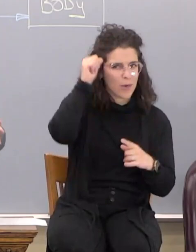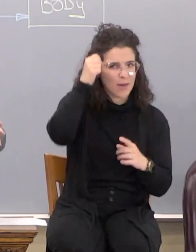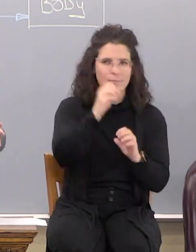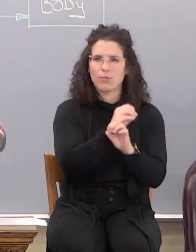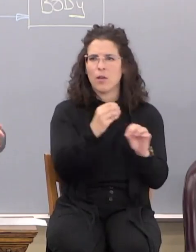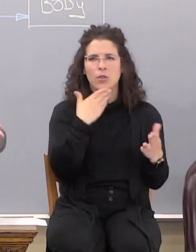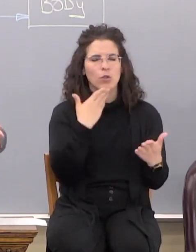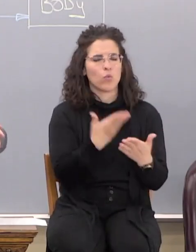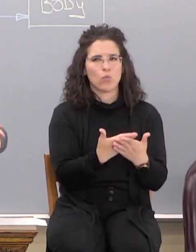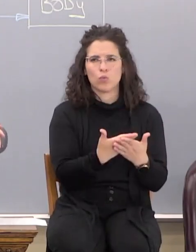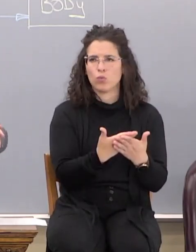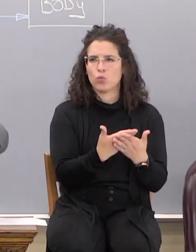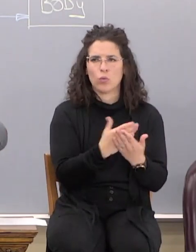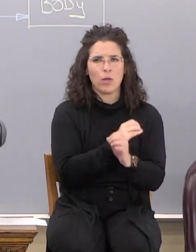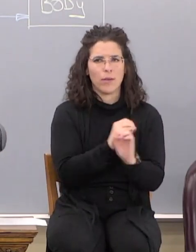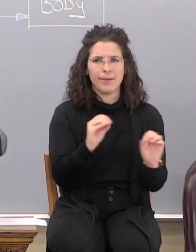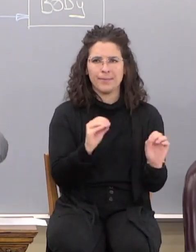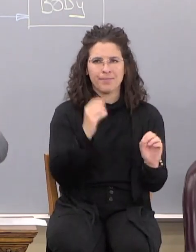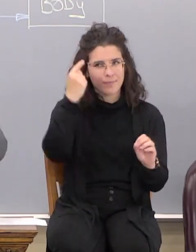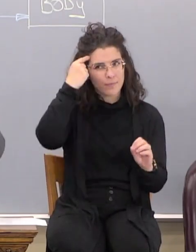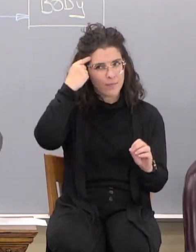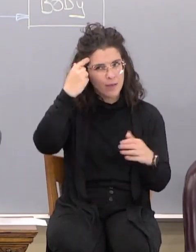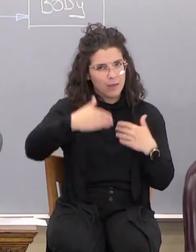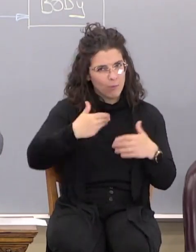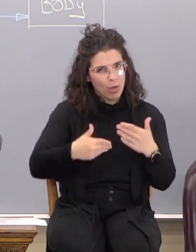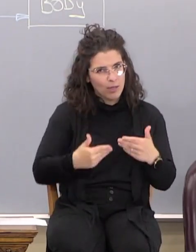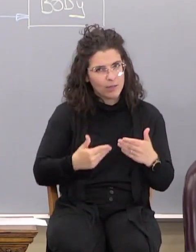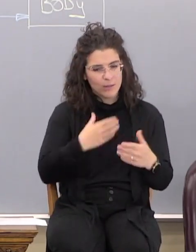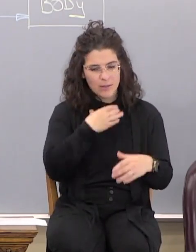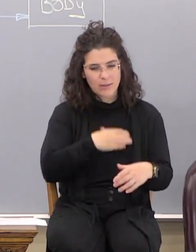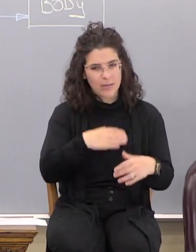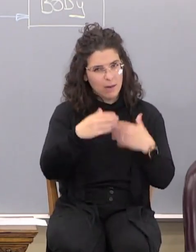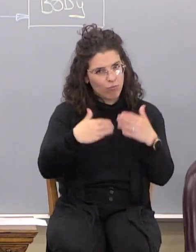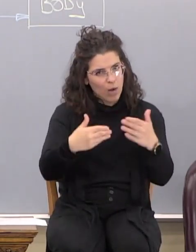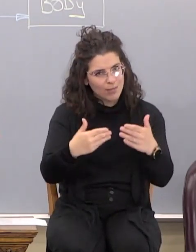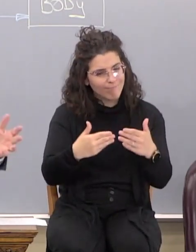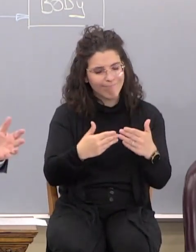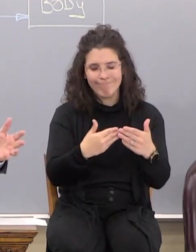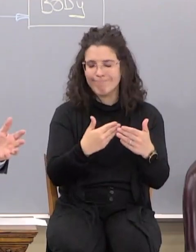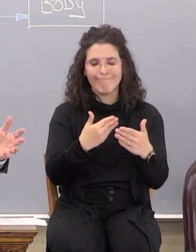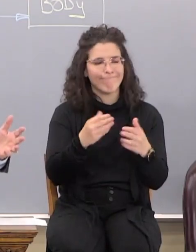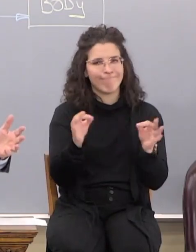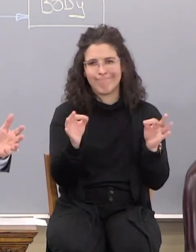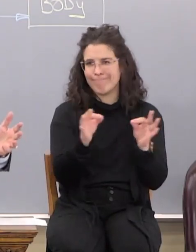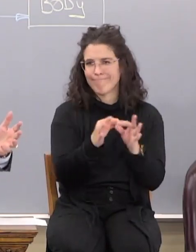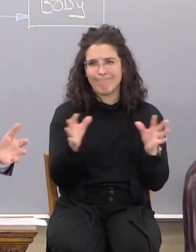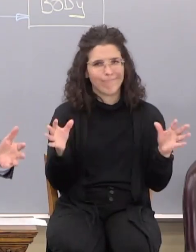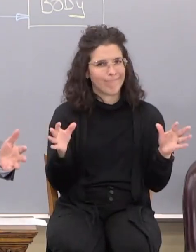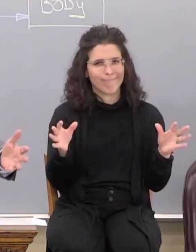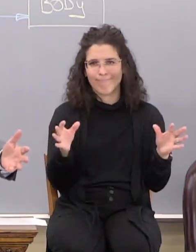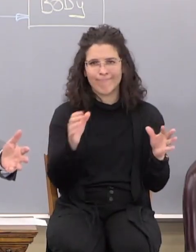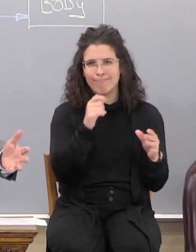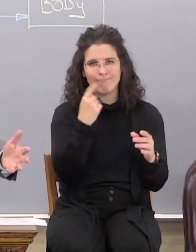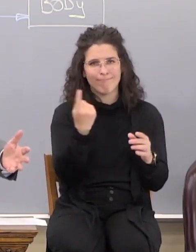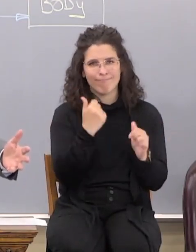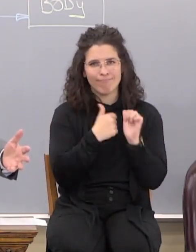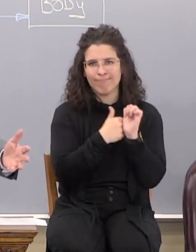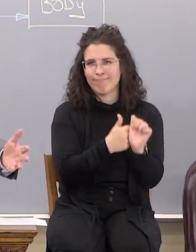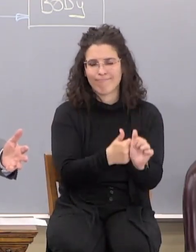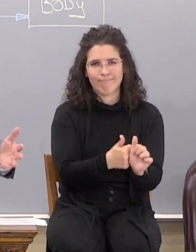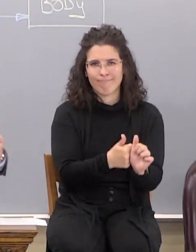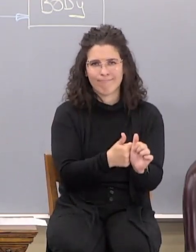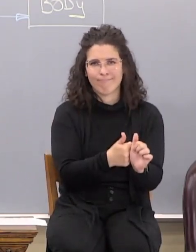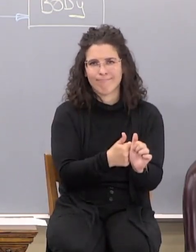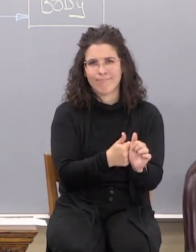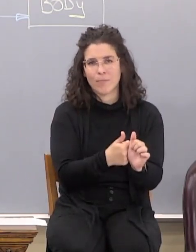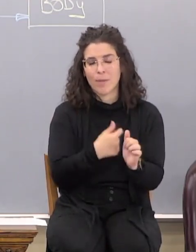good. The thinking process, the desire process, it's all unworthy. It's not something to follow.